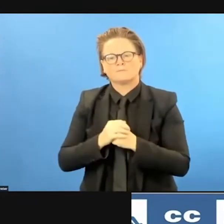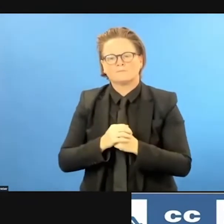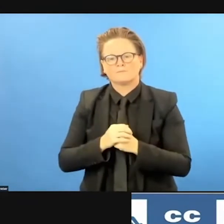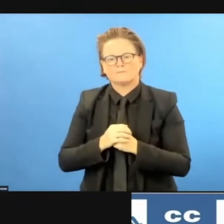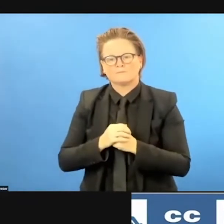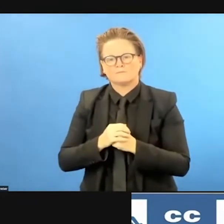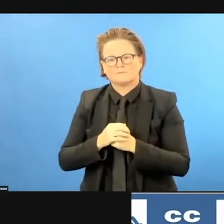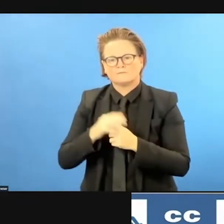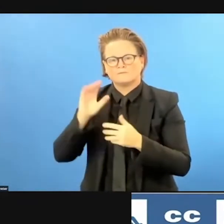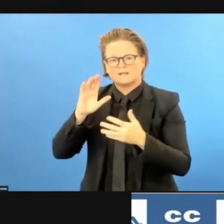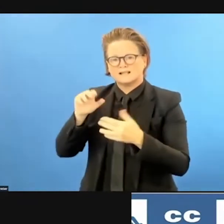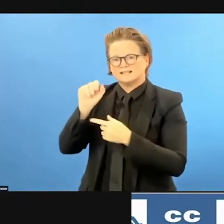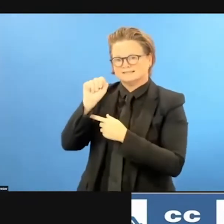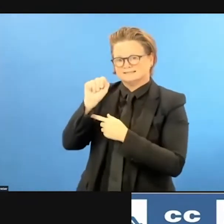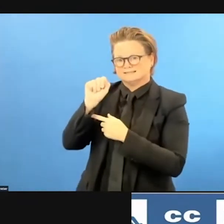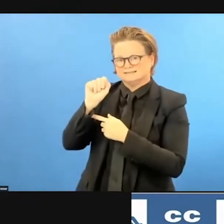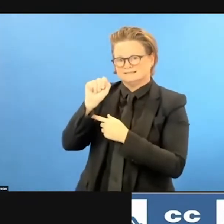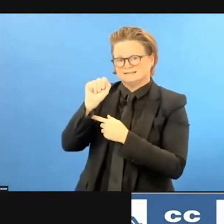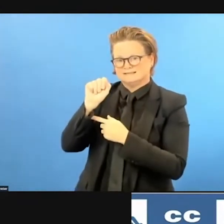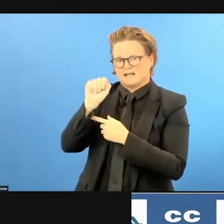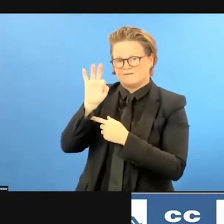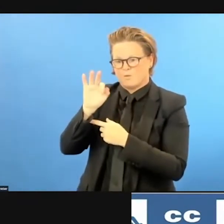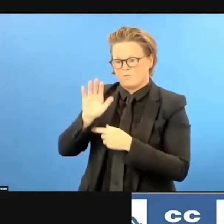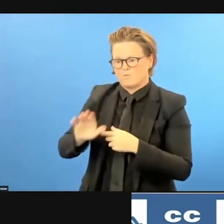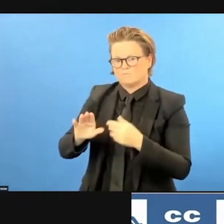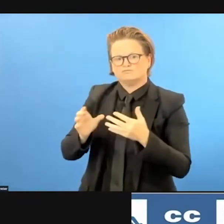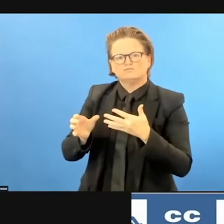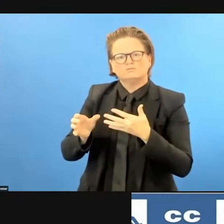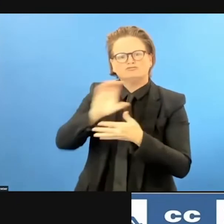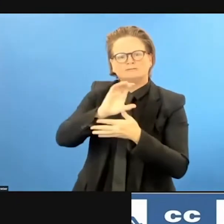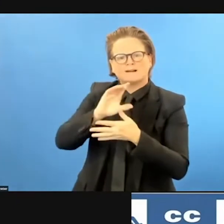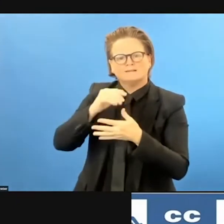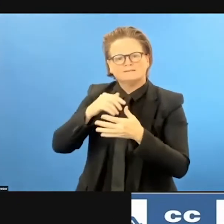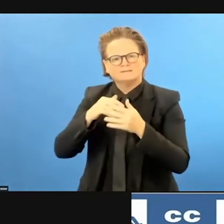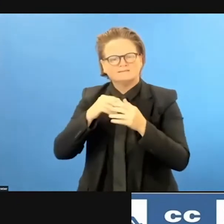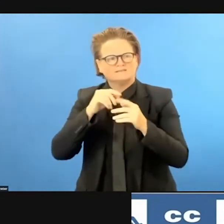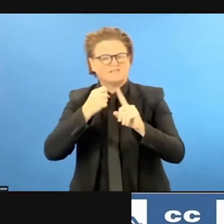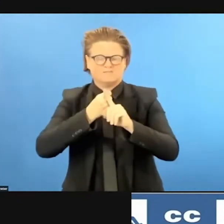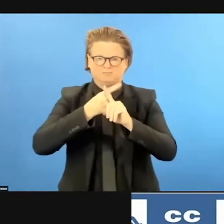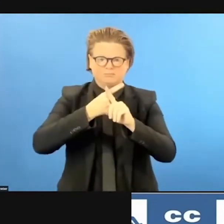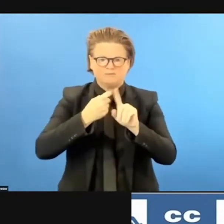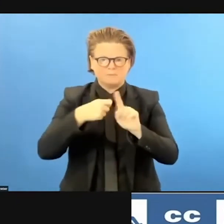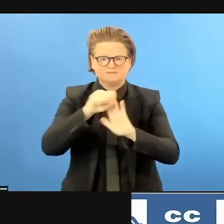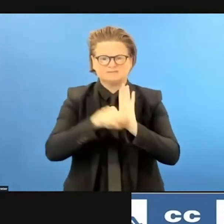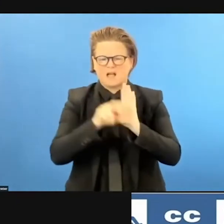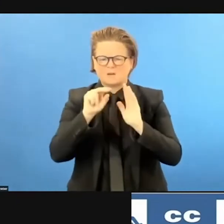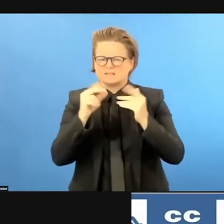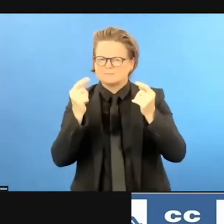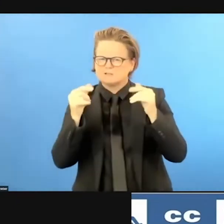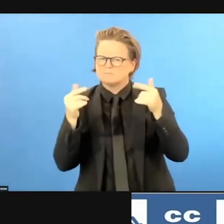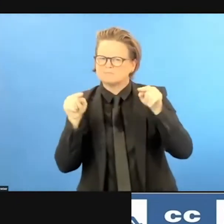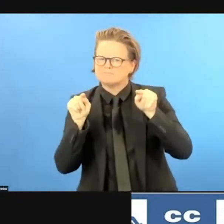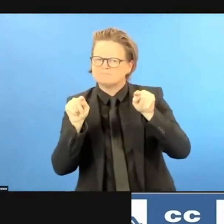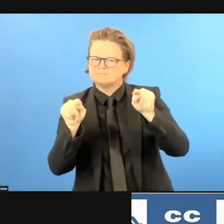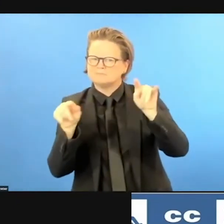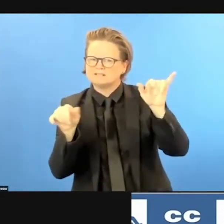the definition. So again, you can click on obesity, or you can click on immunocompromised, or you can click on